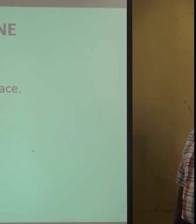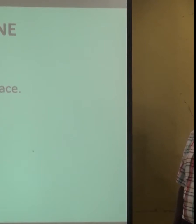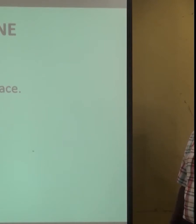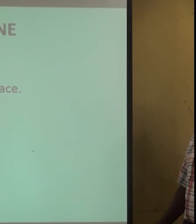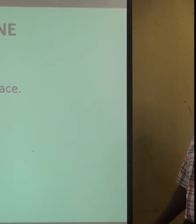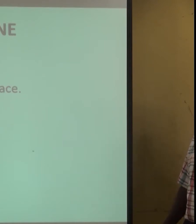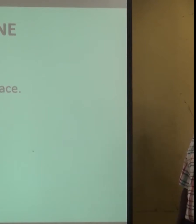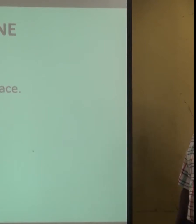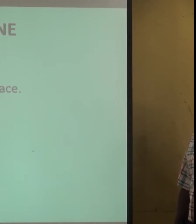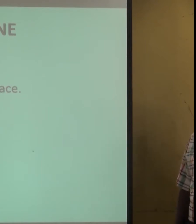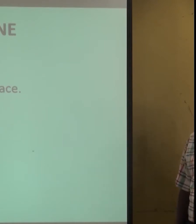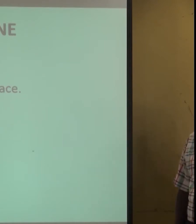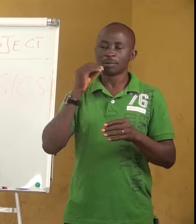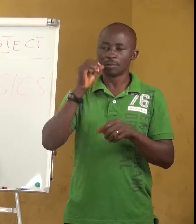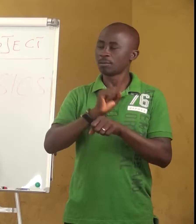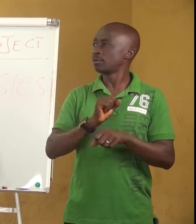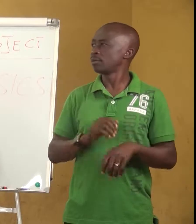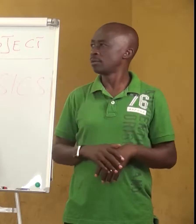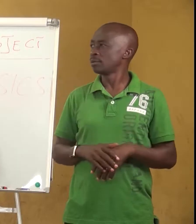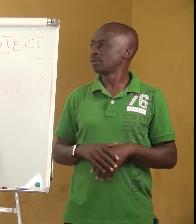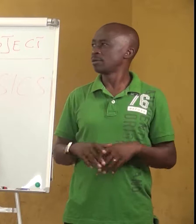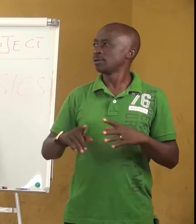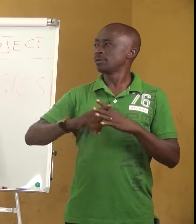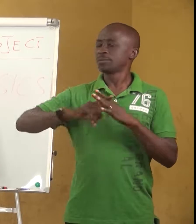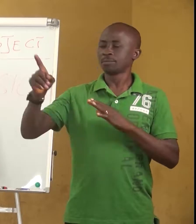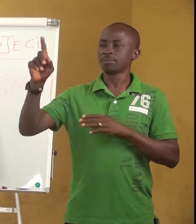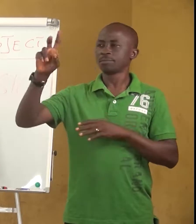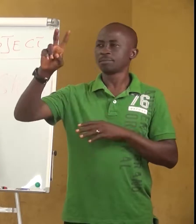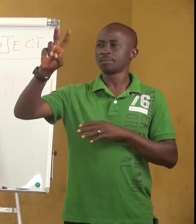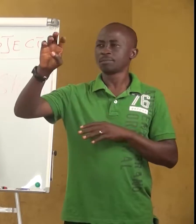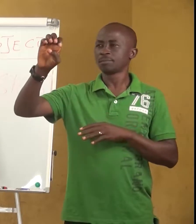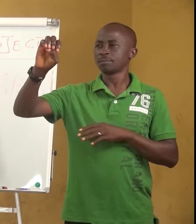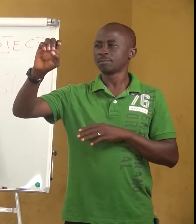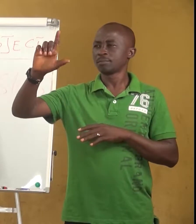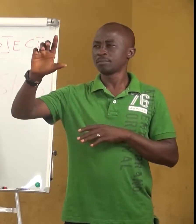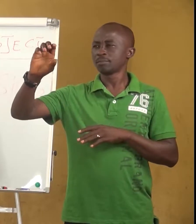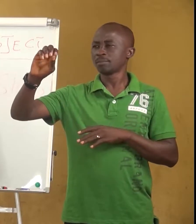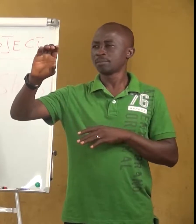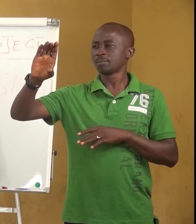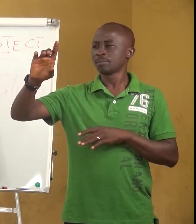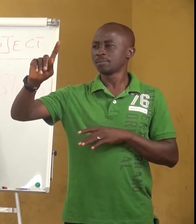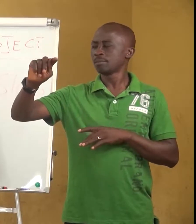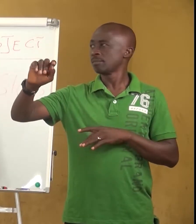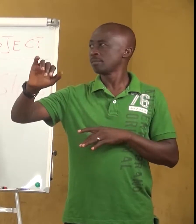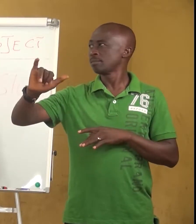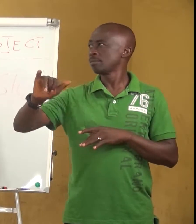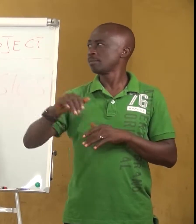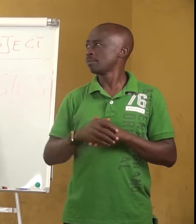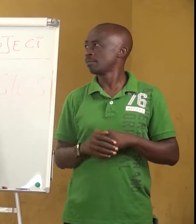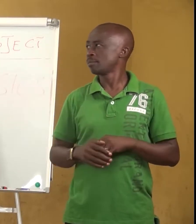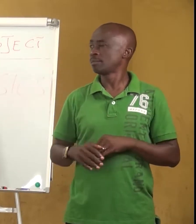space, then assignment. Escape velocity, V subscript